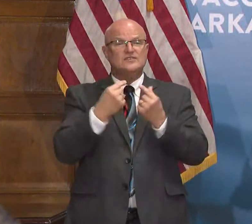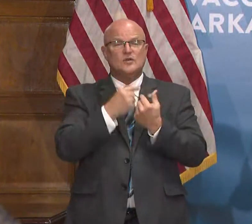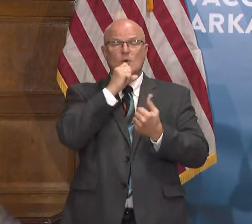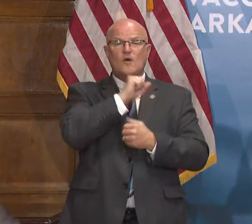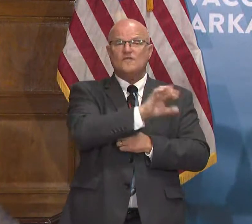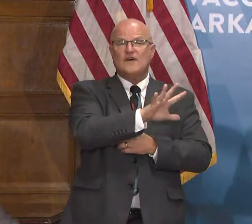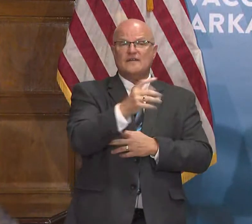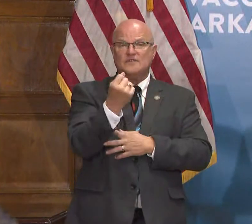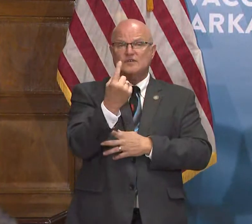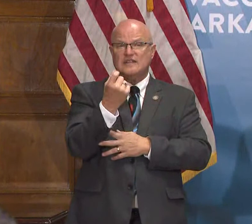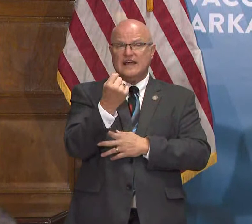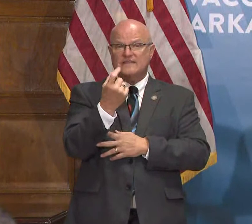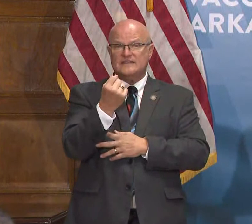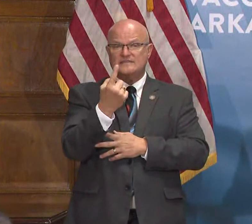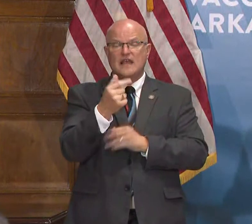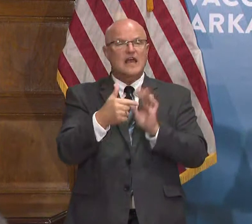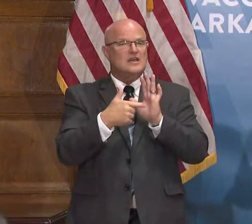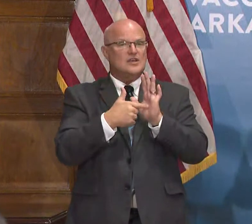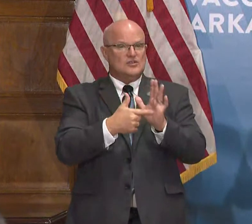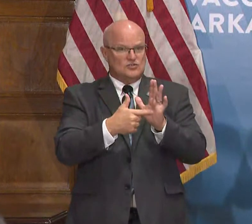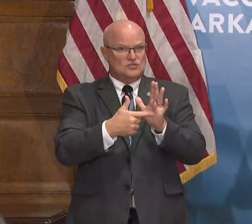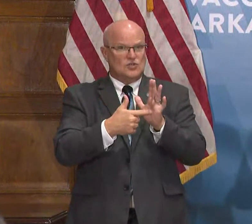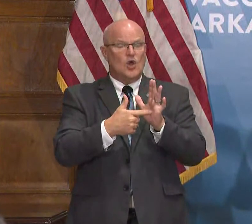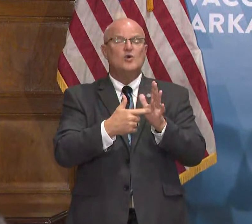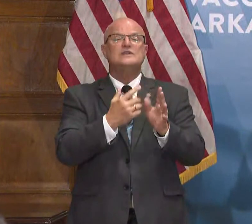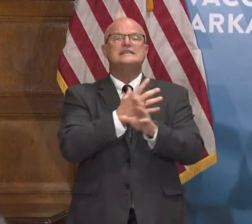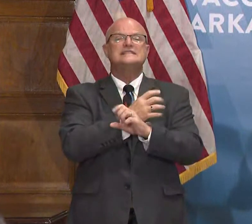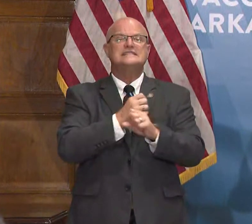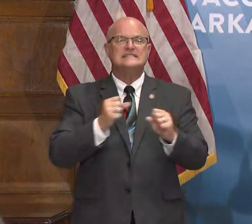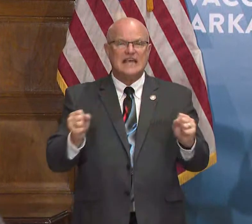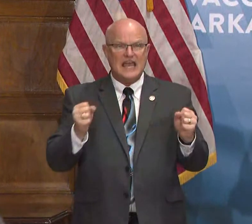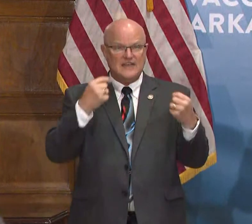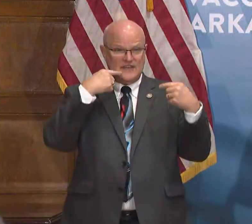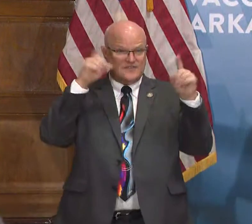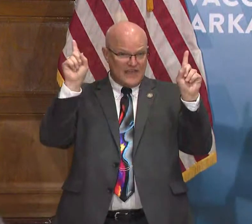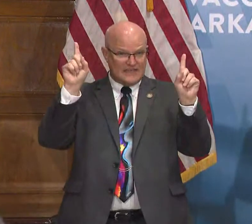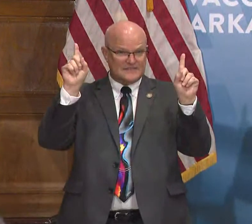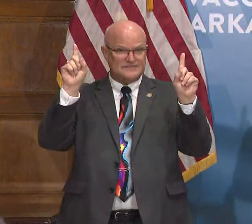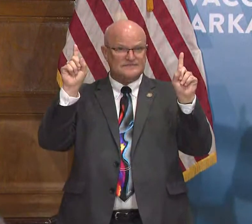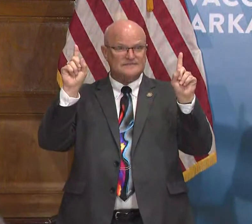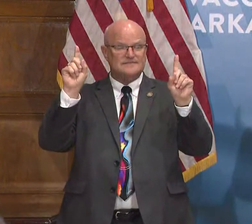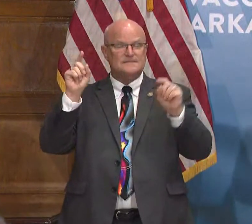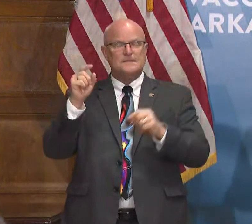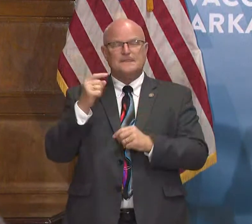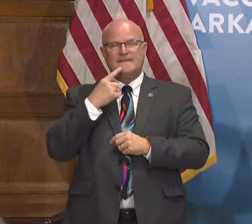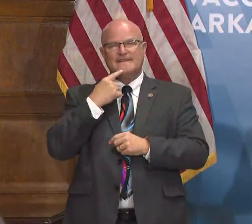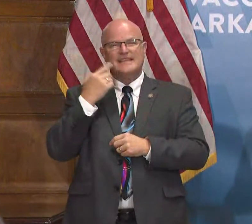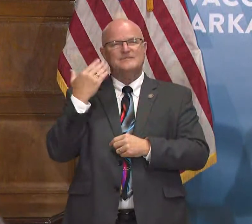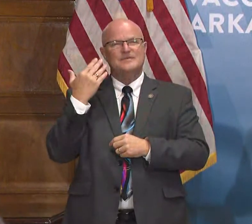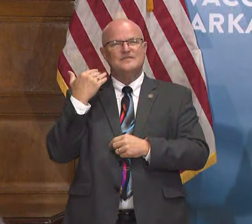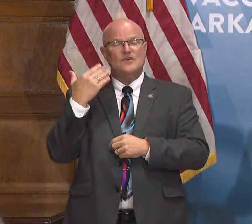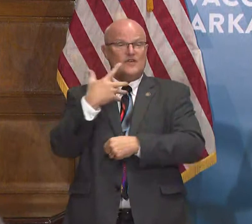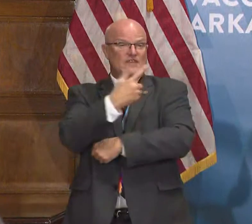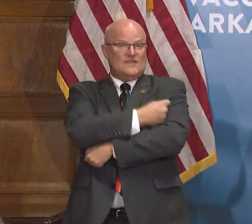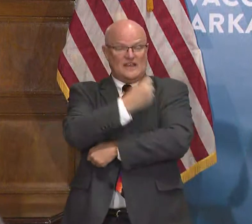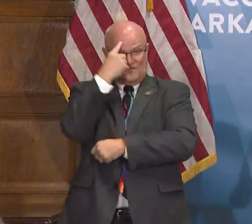to 11, has been shown to be safe and efficacious. And as I've said before, for vaccine for all previous age